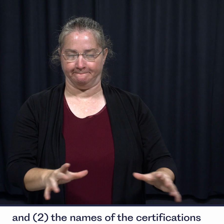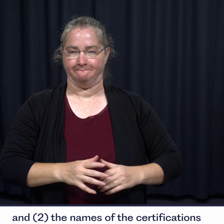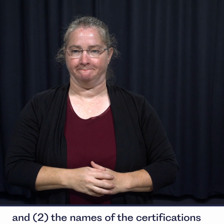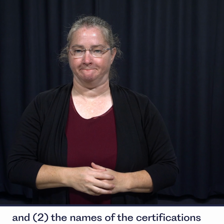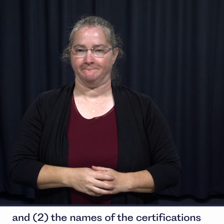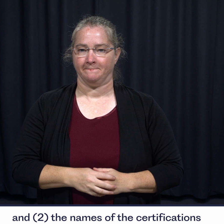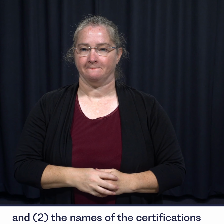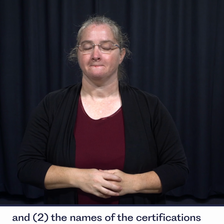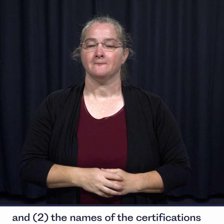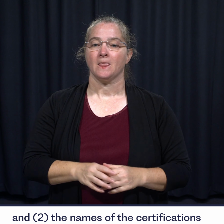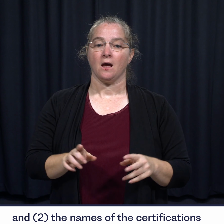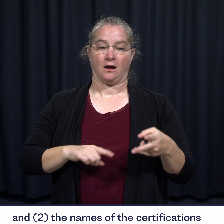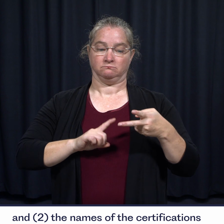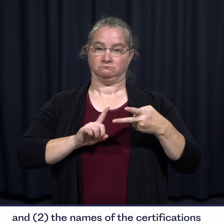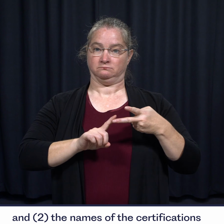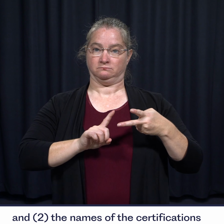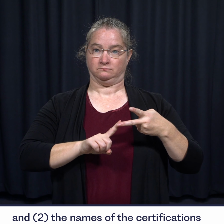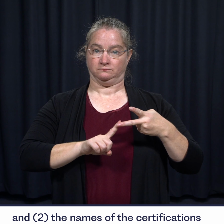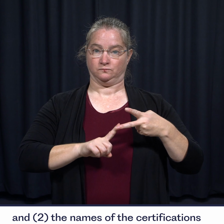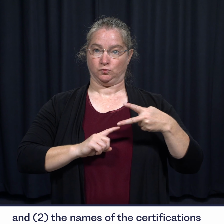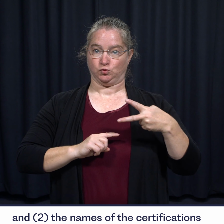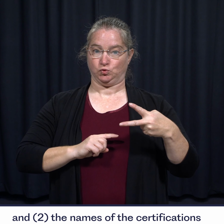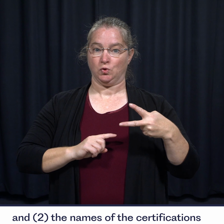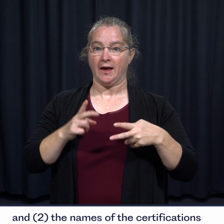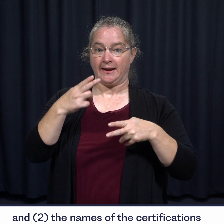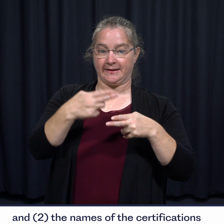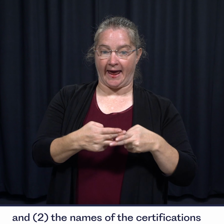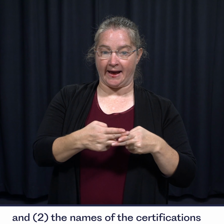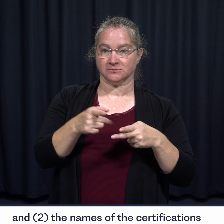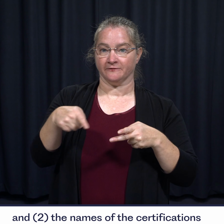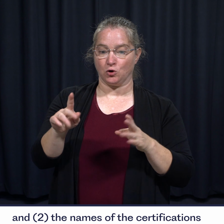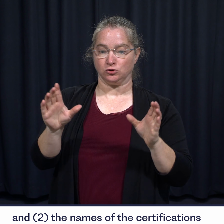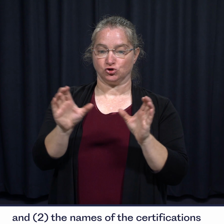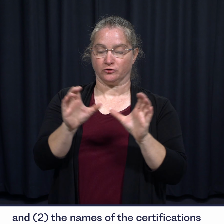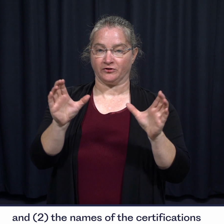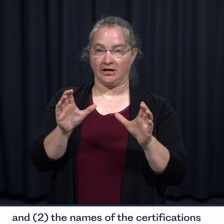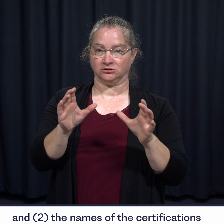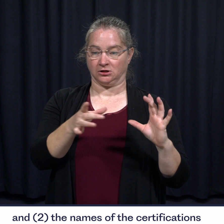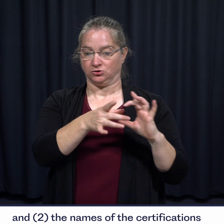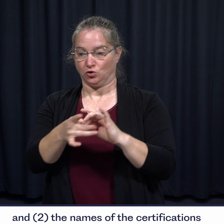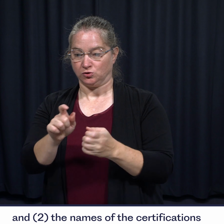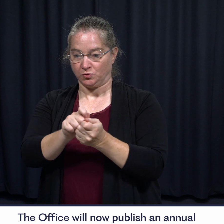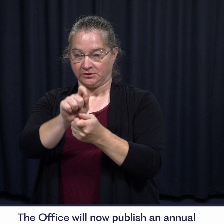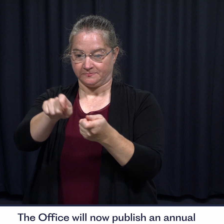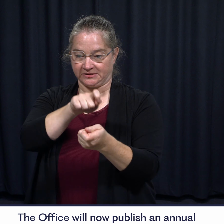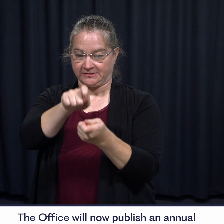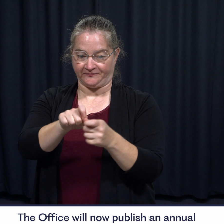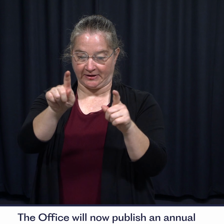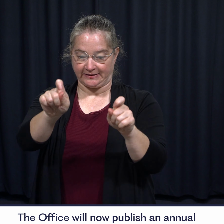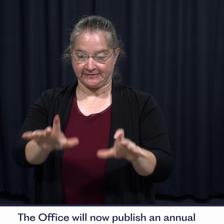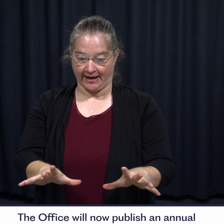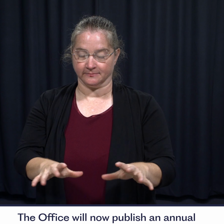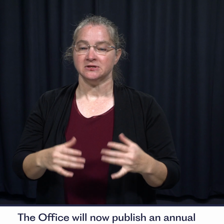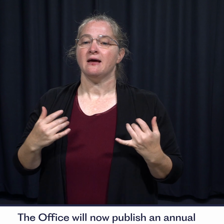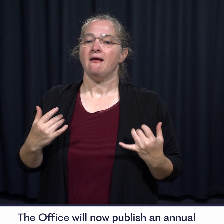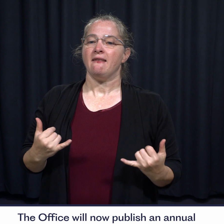2. The names of the certifications associated with those specific examinations. The office will now publish an